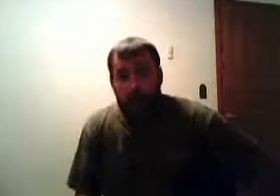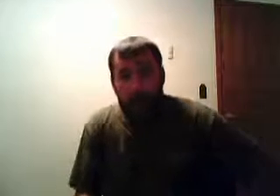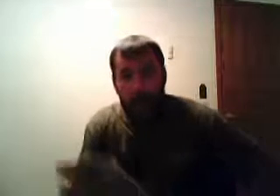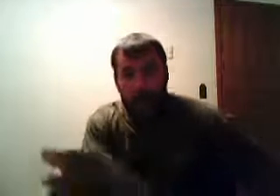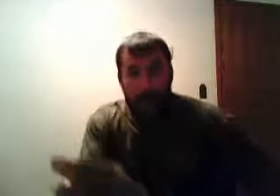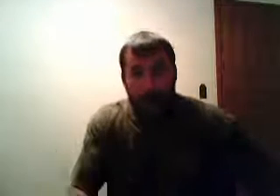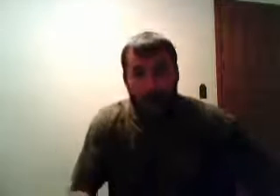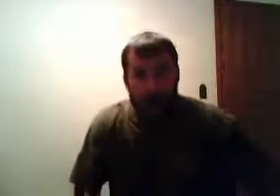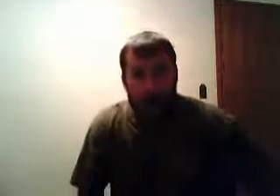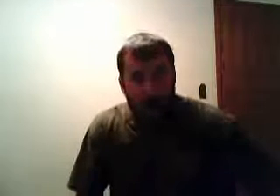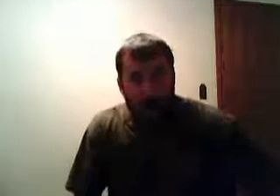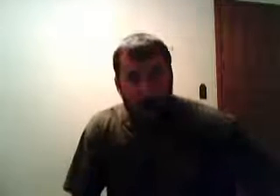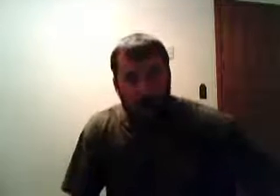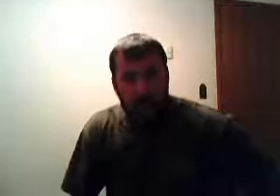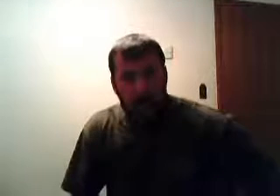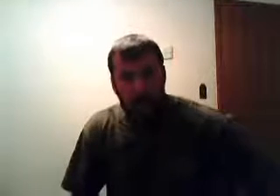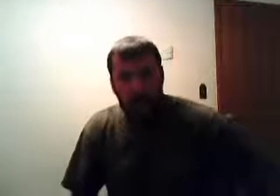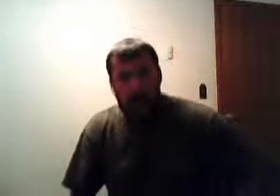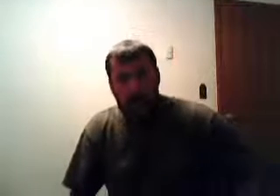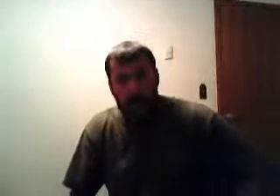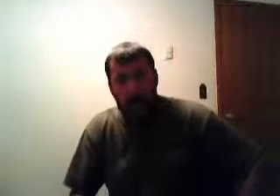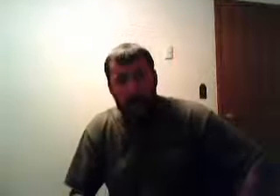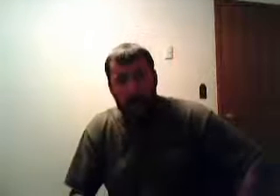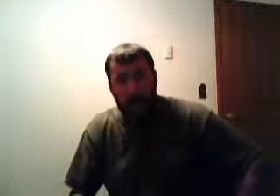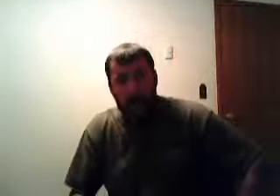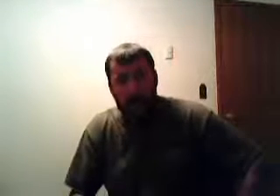your gold and my gold of our forefathers. Ain't that something?